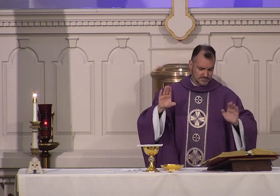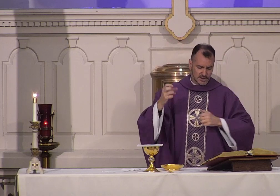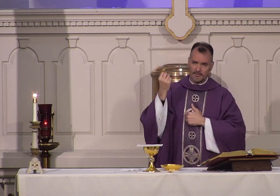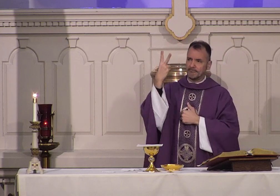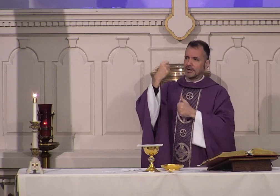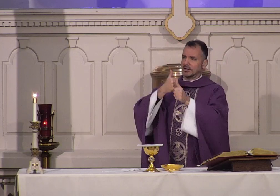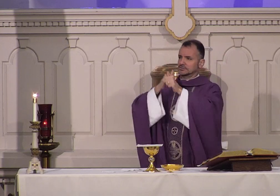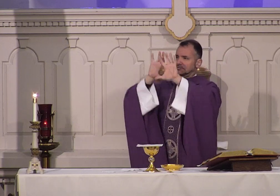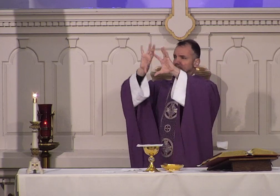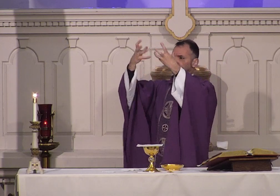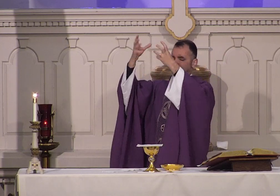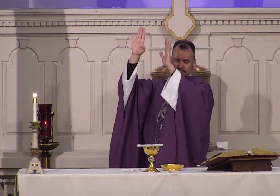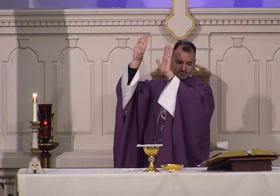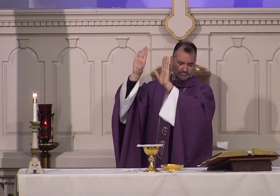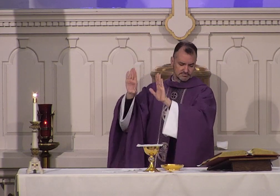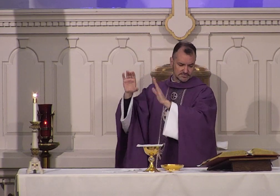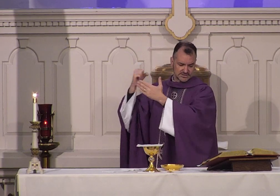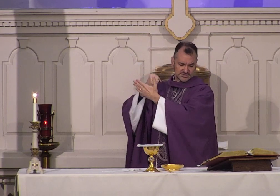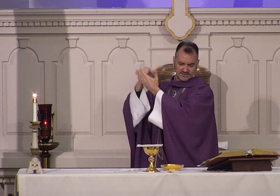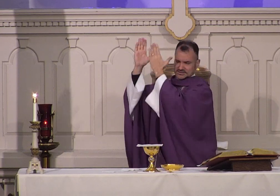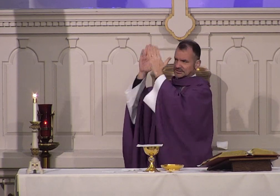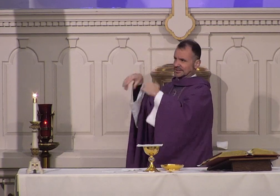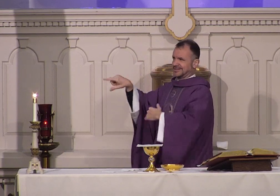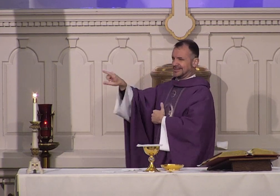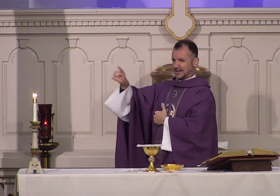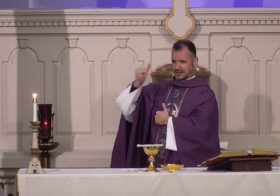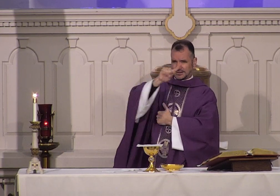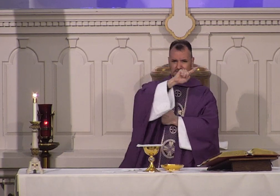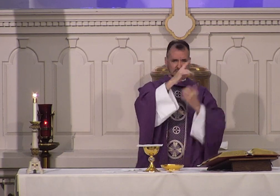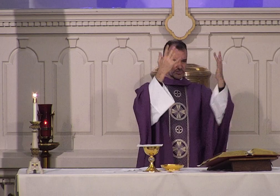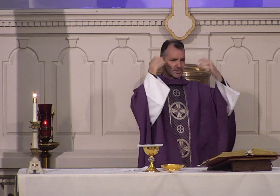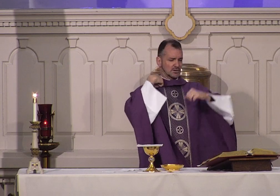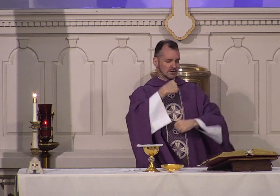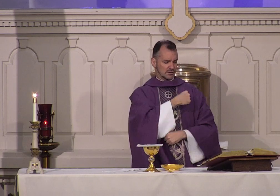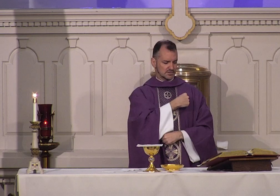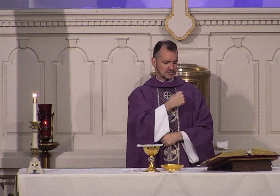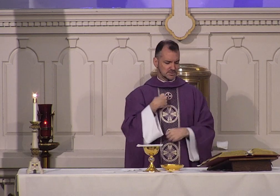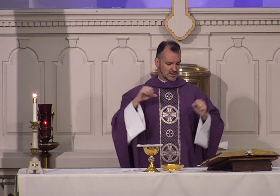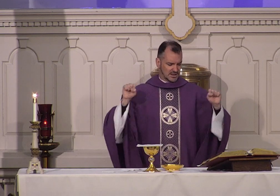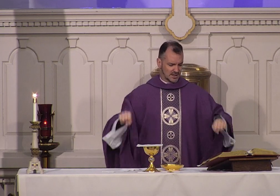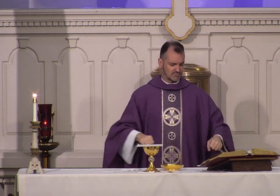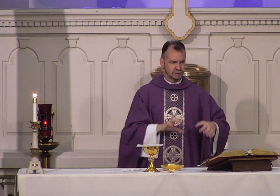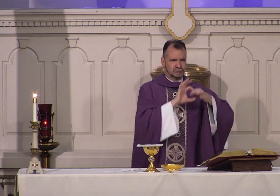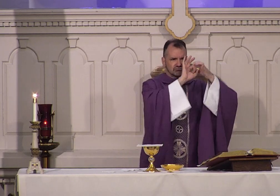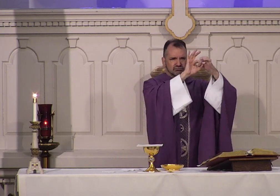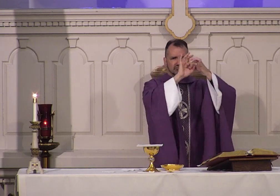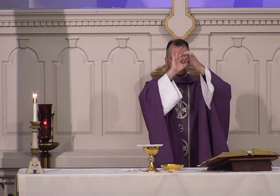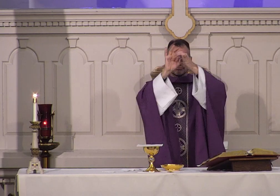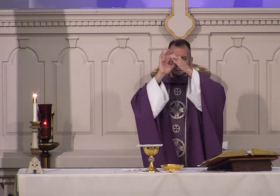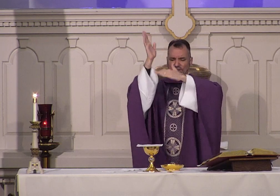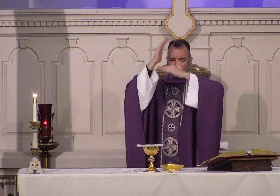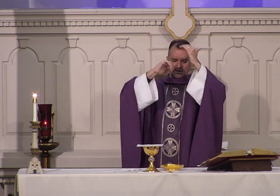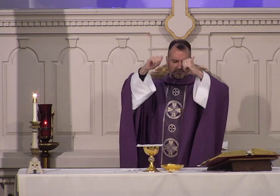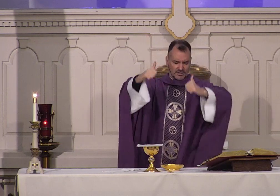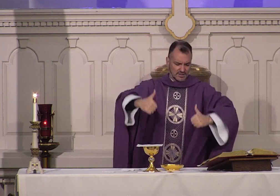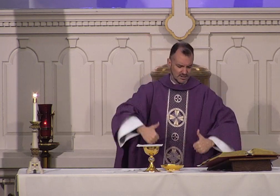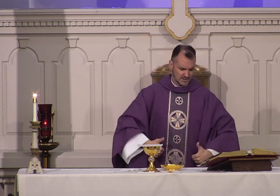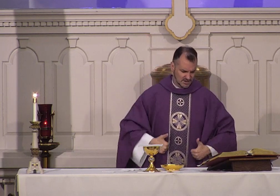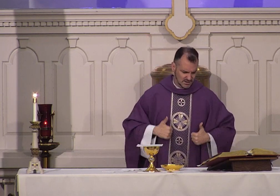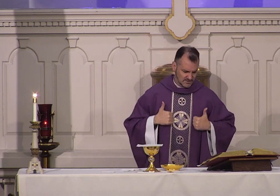God, with Blessed Joseph, her spouse, with the blessed apostles and all the saints who have pleased you throughout the ages,